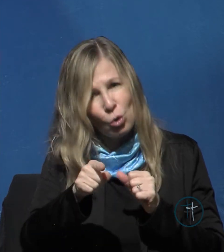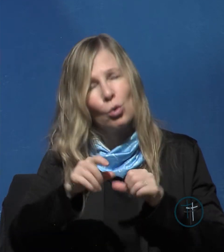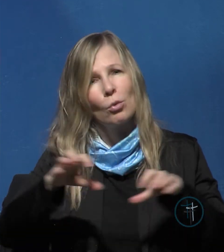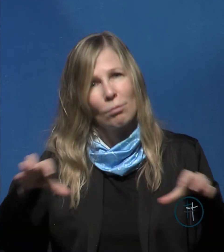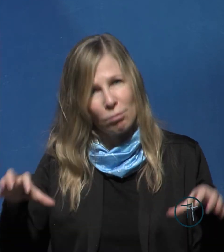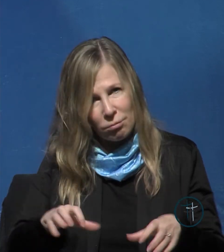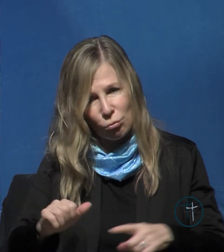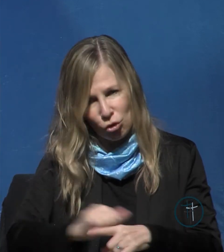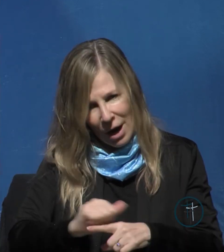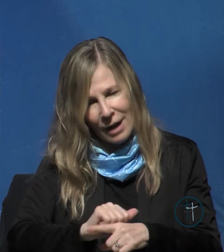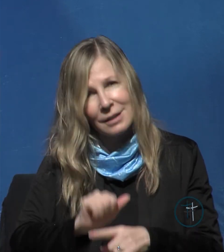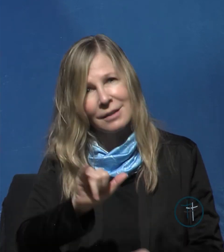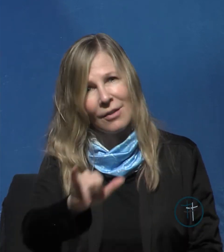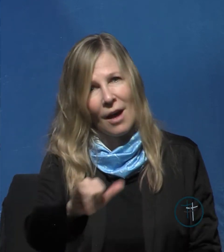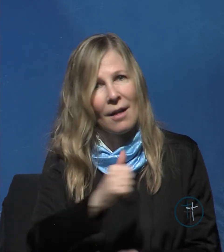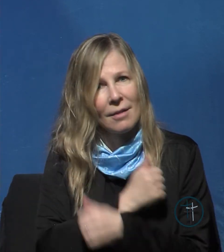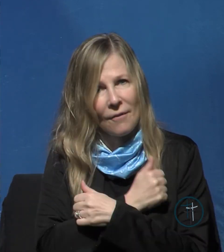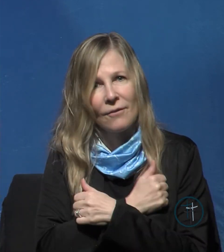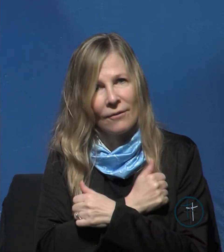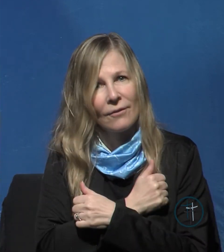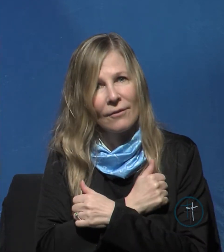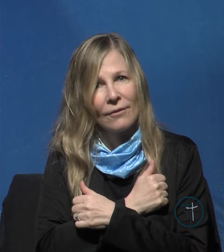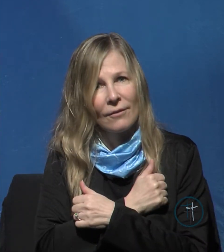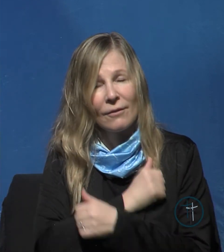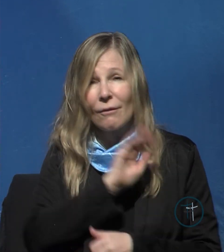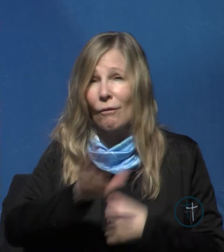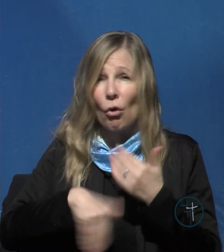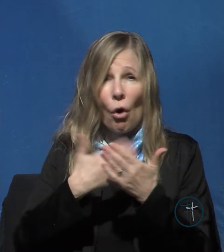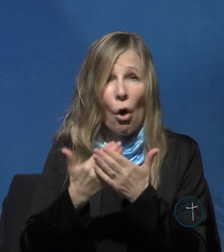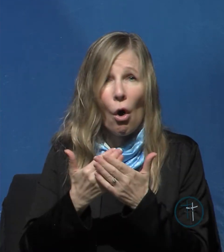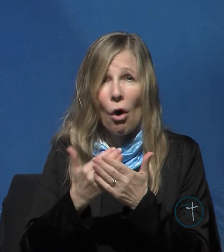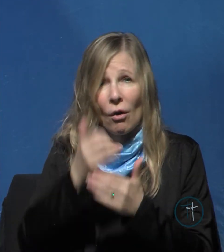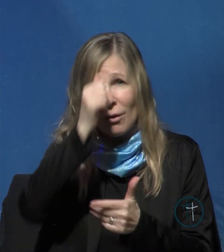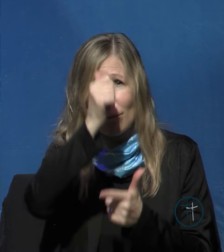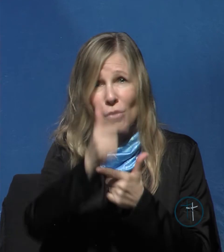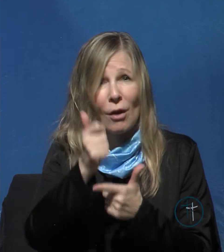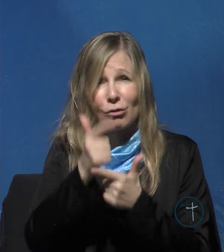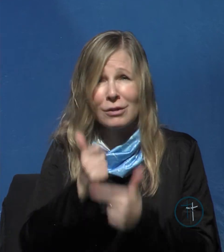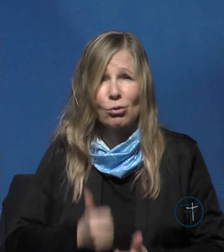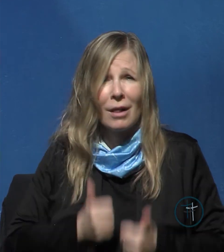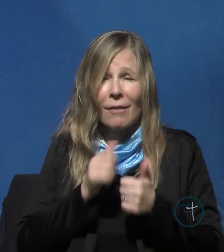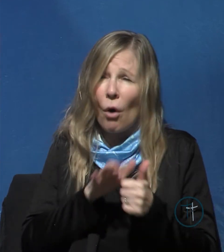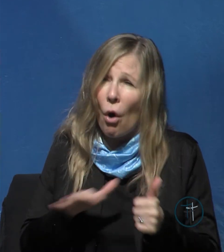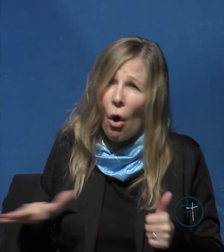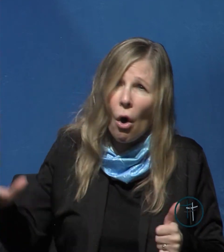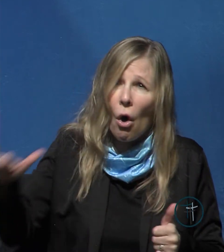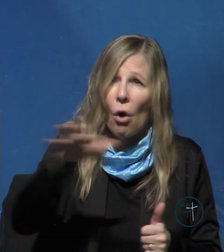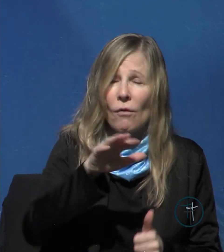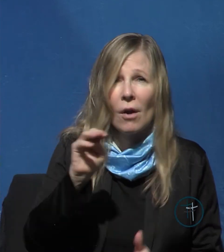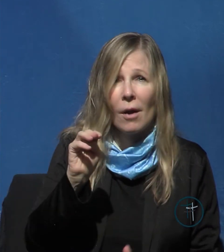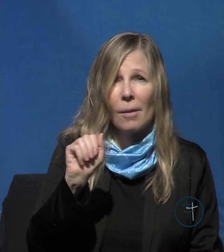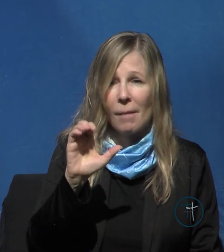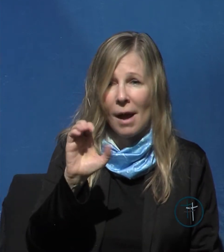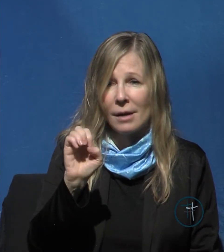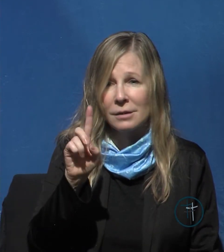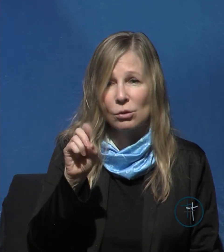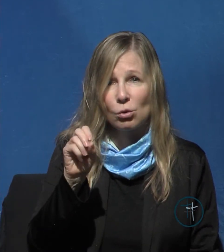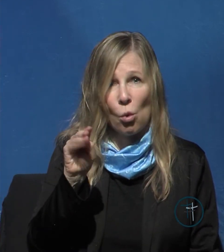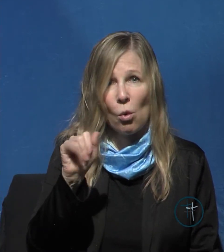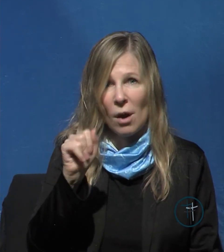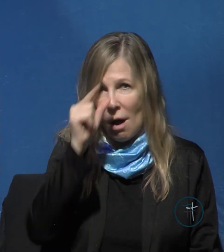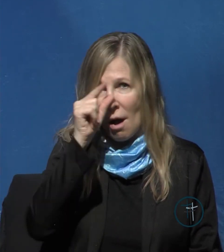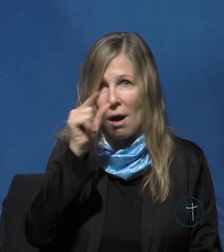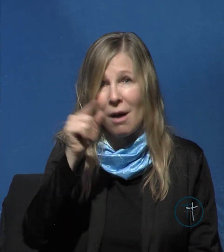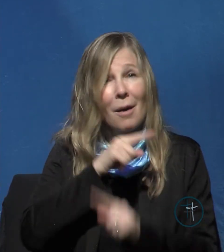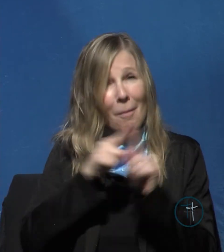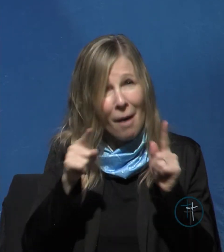it toward all the brethren who are in all Macedonia. But we urge you, brethren, excel still